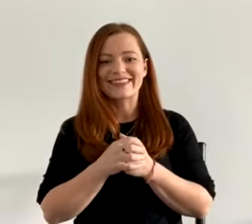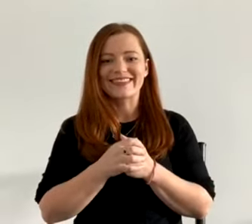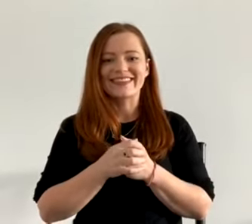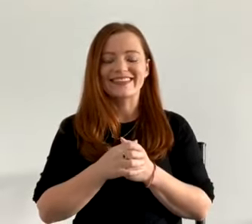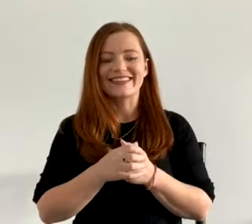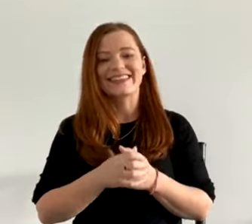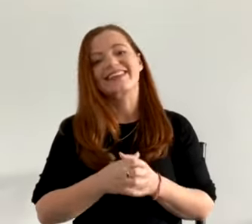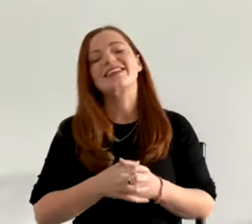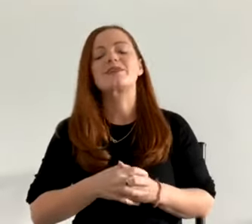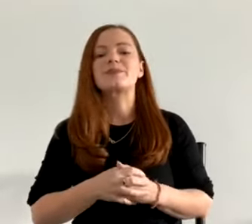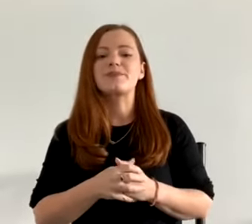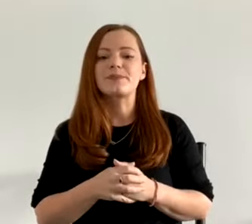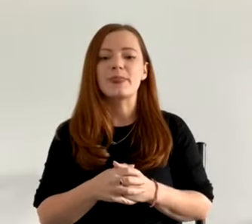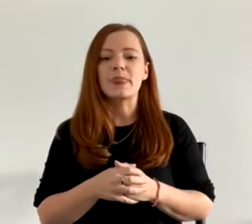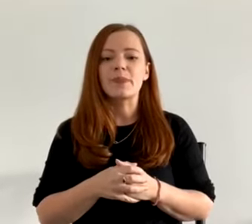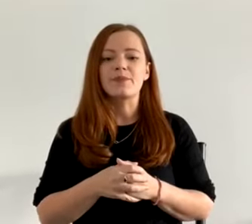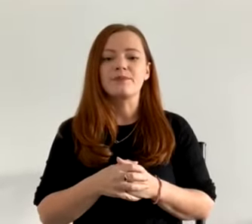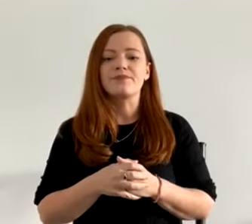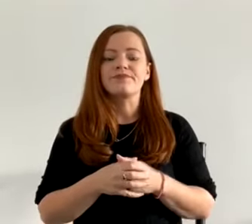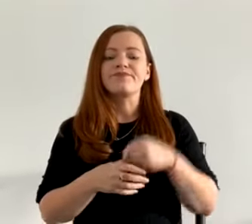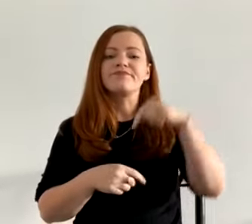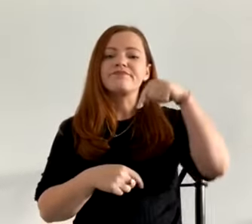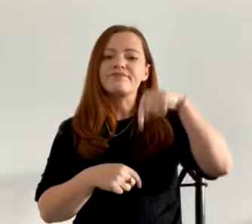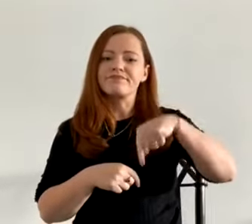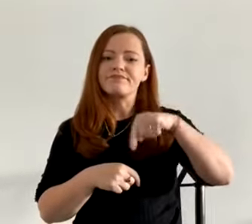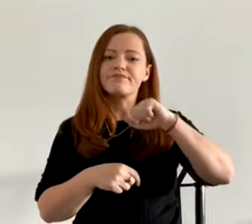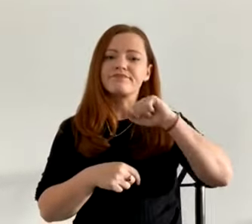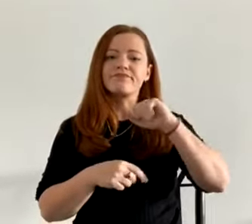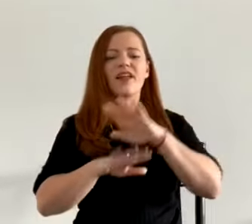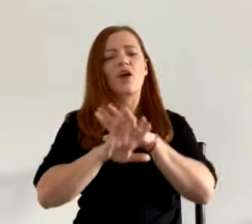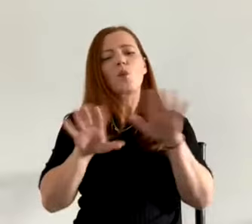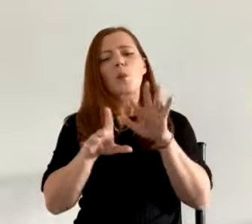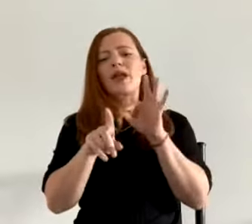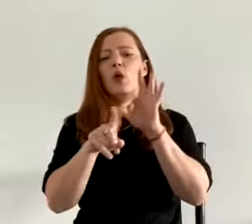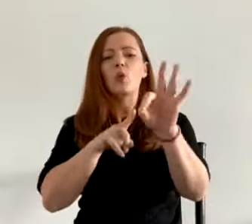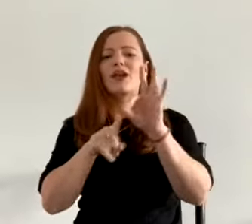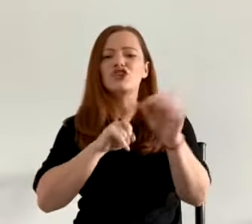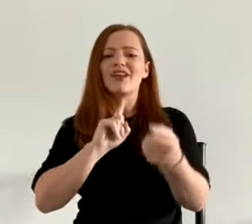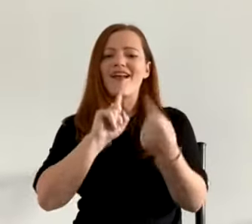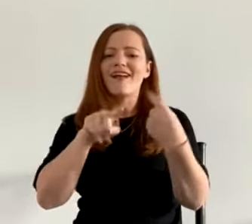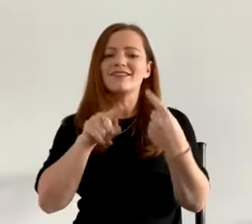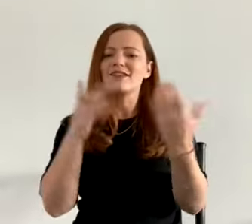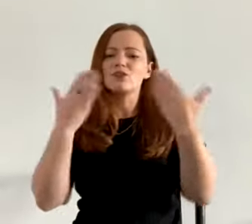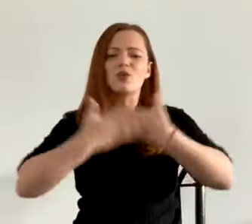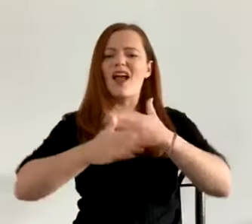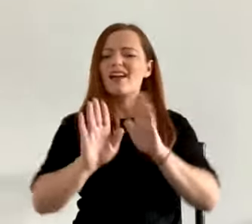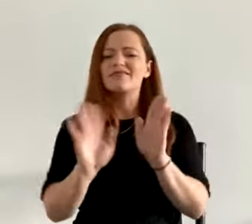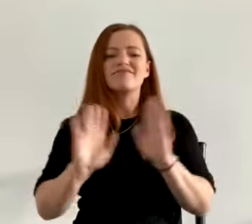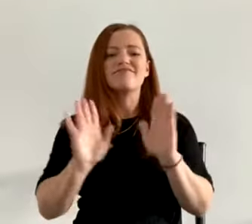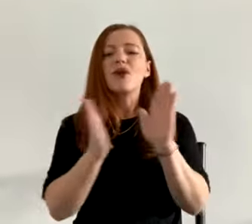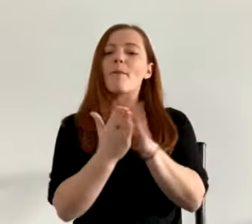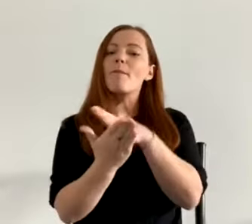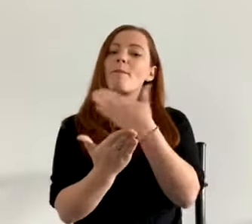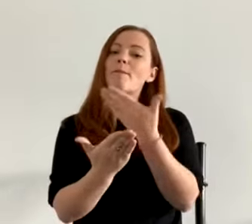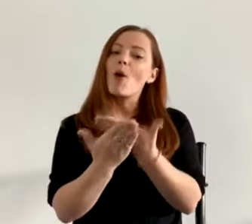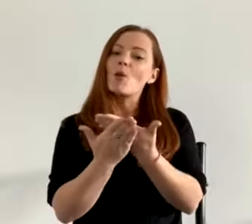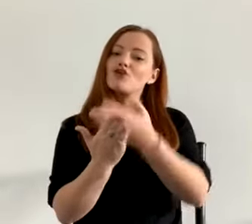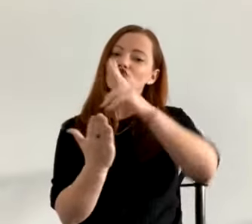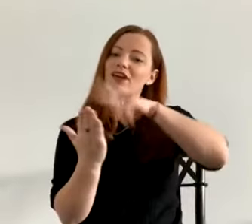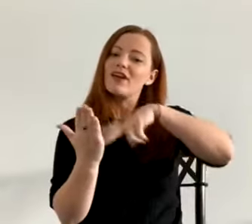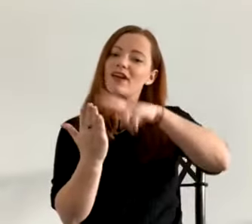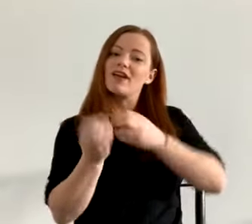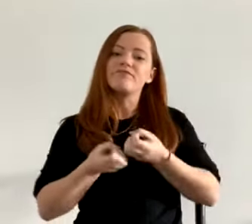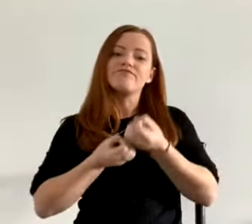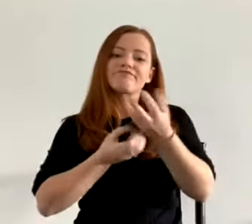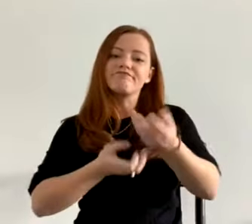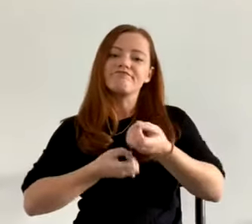Great. So this won't be a Q&A as such tonight, more of a poetry reading. But Kate, as you can see,